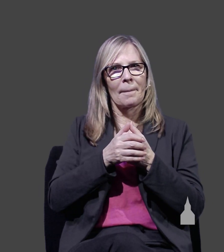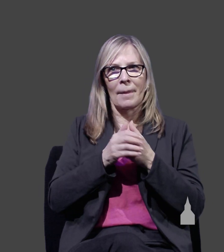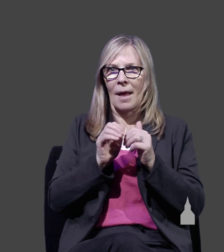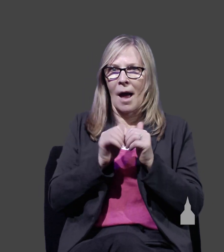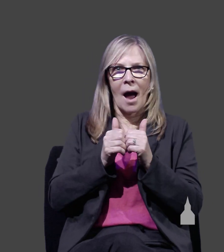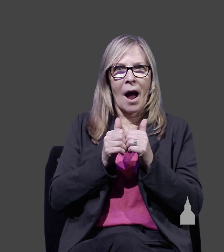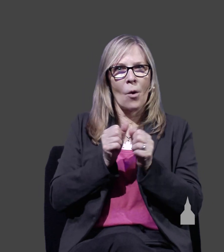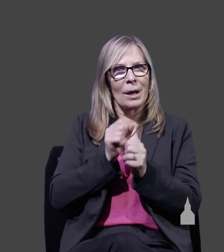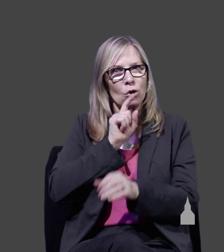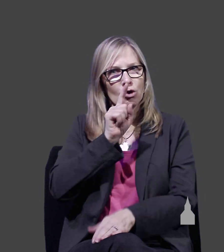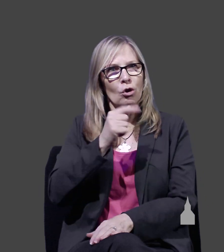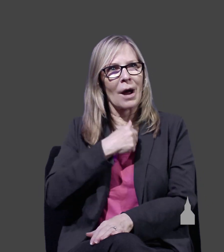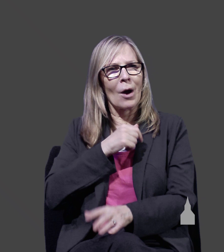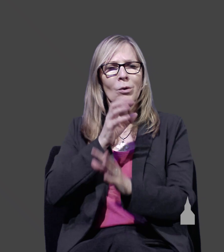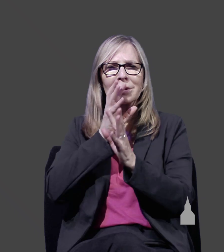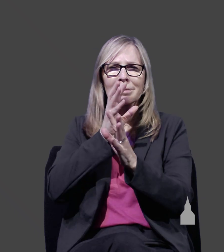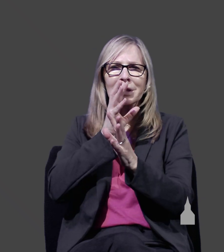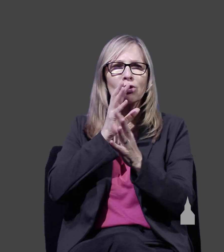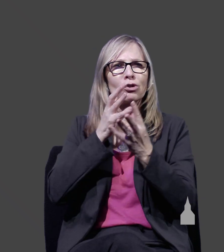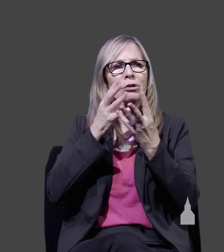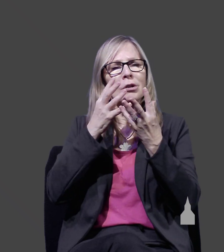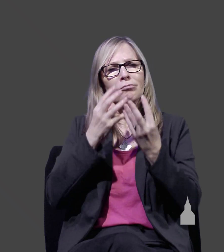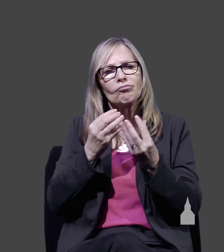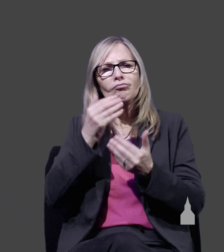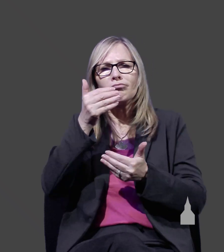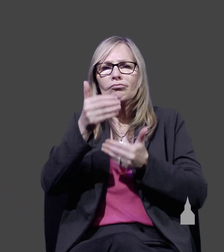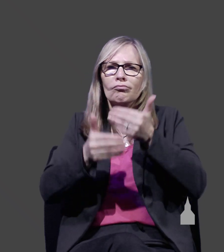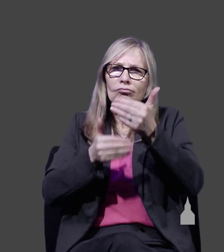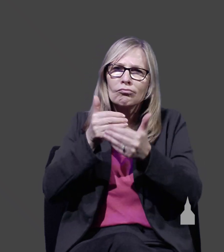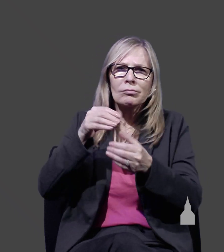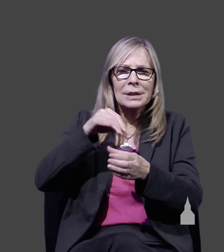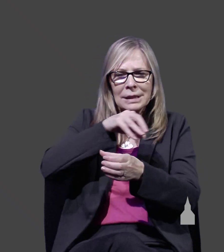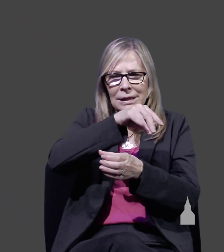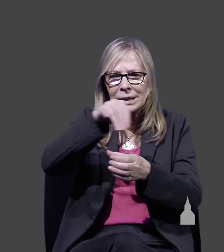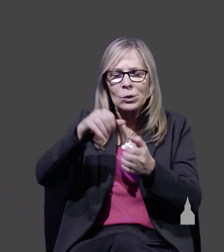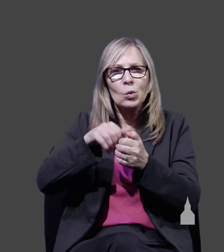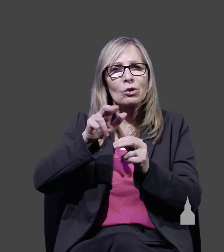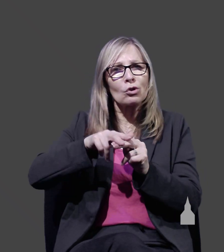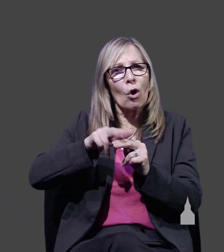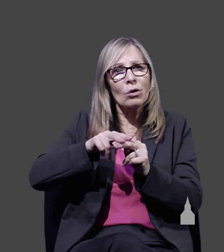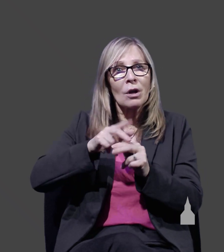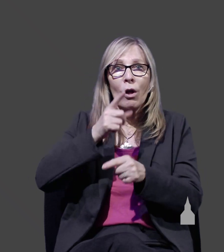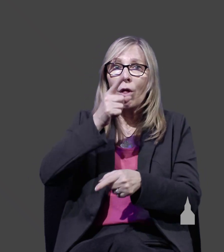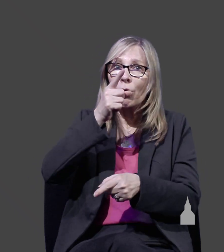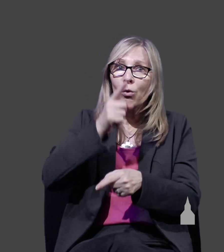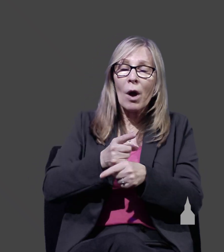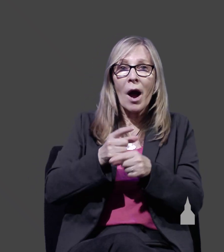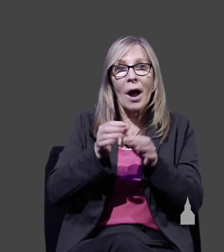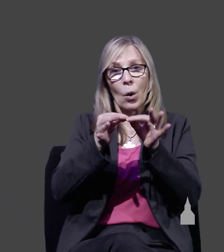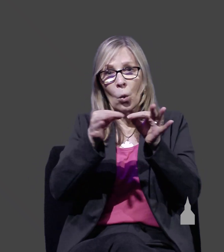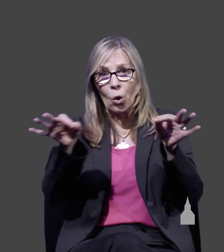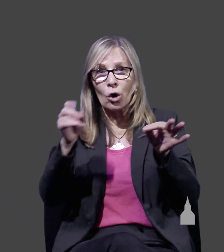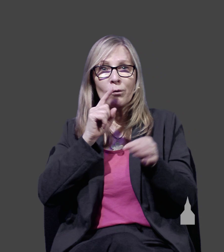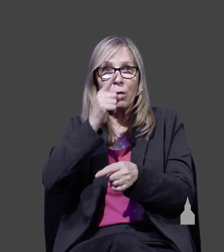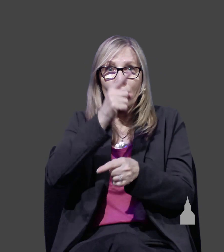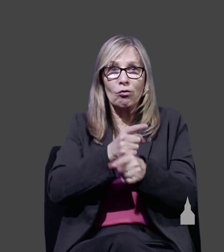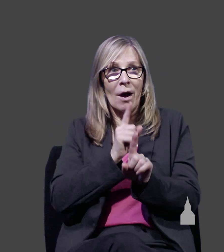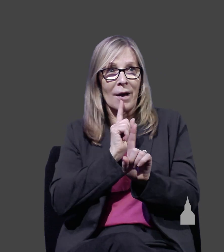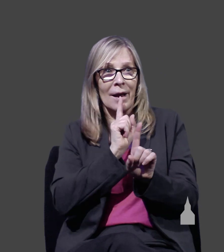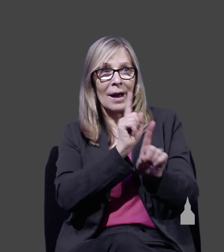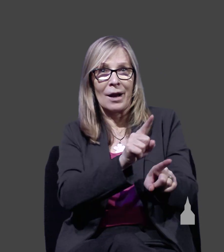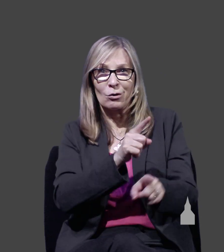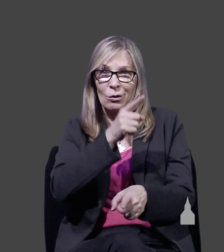How do we make certain our speech is gracious, seasoned with salt? How do we make sure that we have the right words for the right answer at the right time?